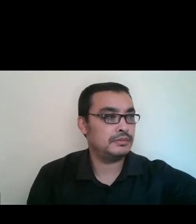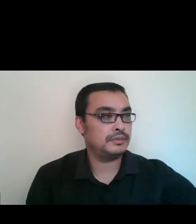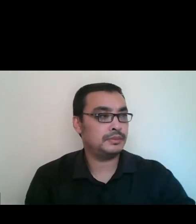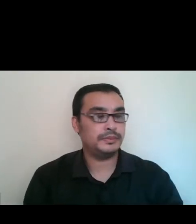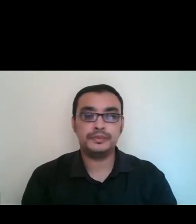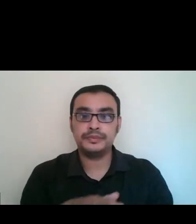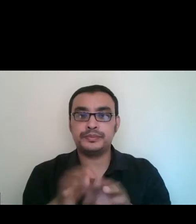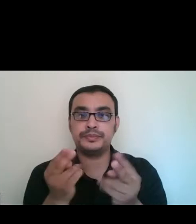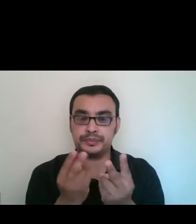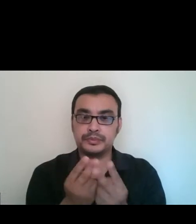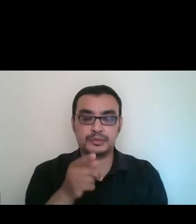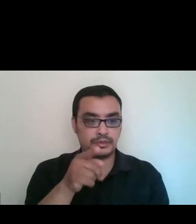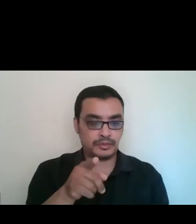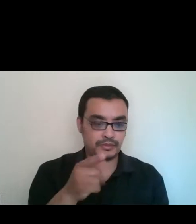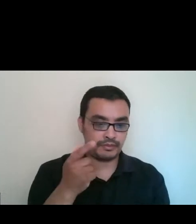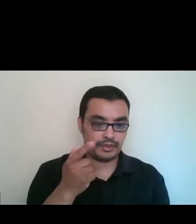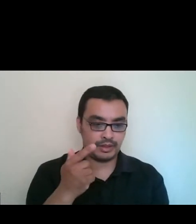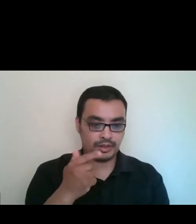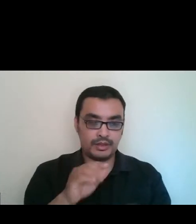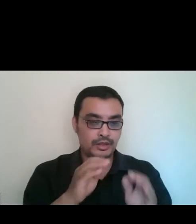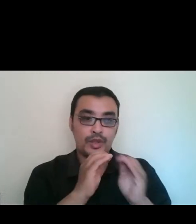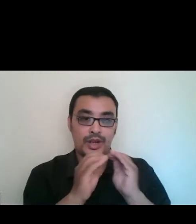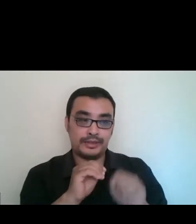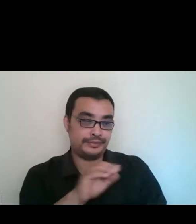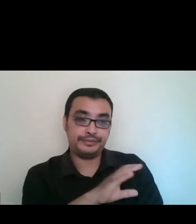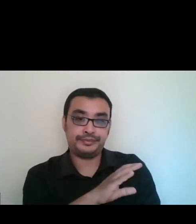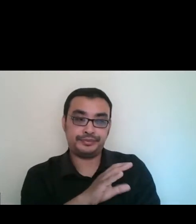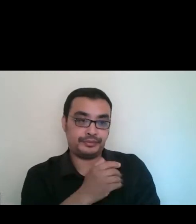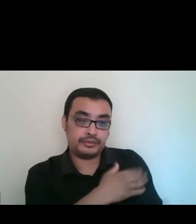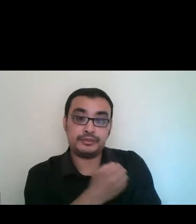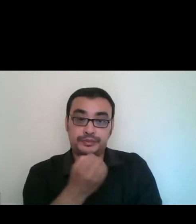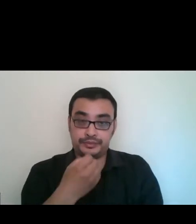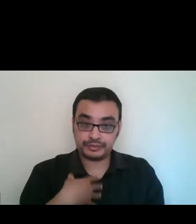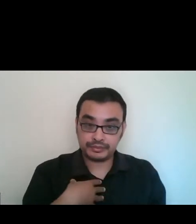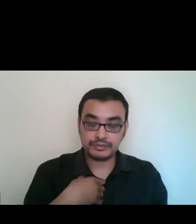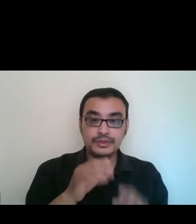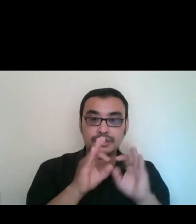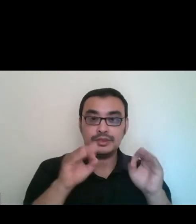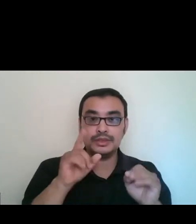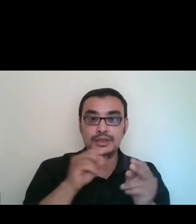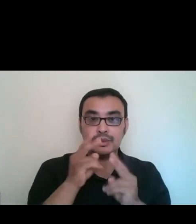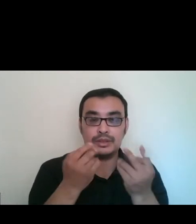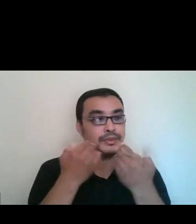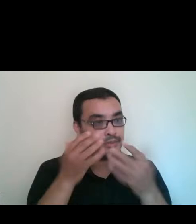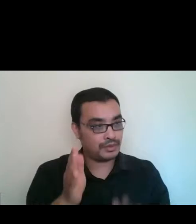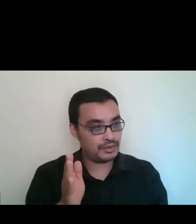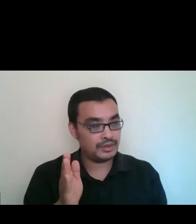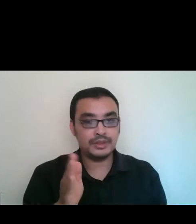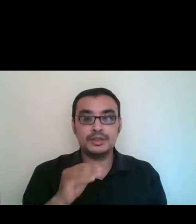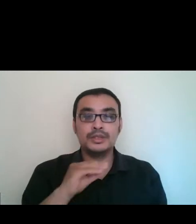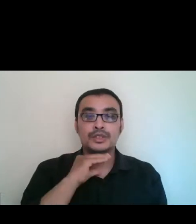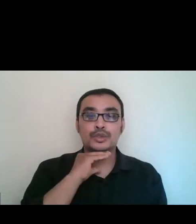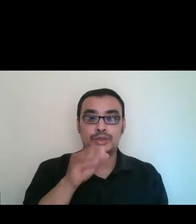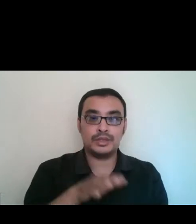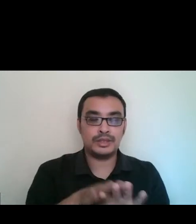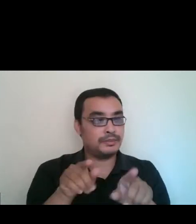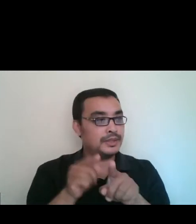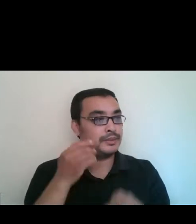Mylene, maybe you want to make a comment on that, because you raised the point of the diversity of youth. So you